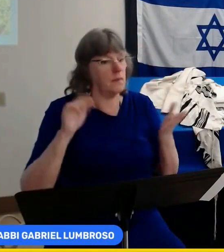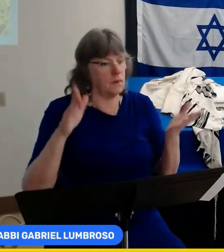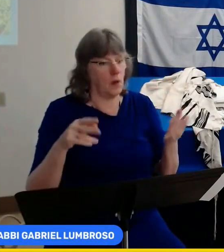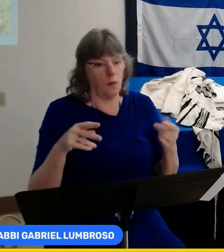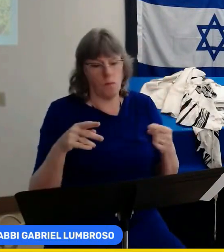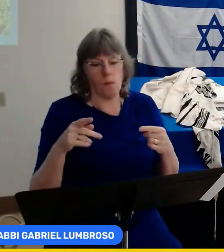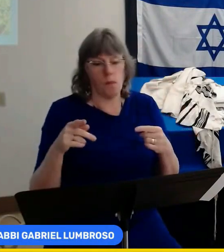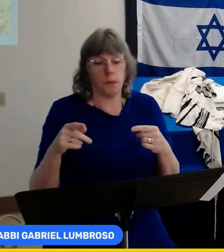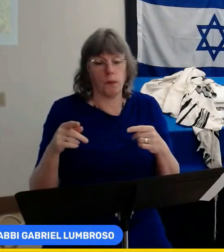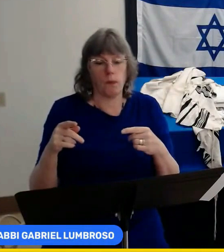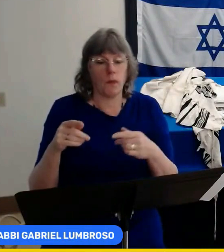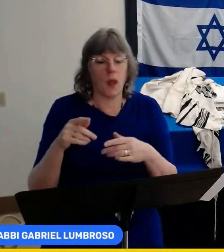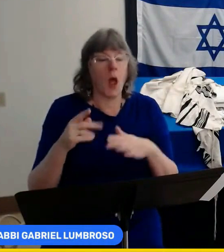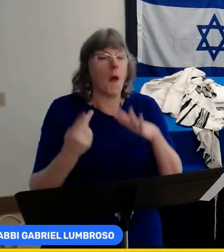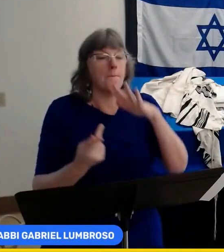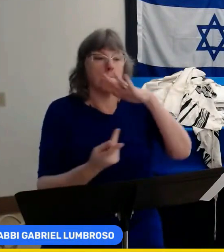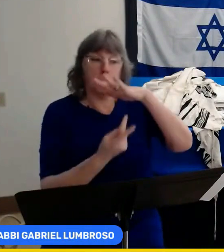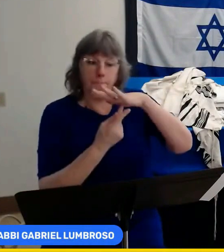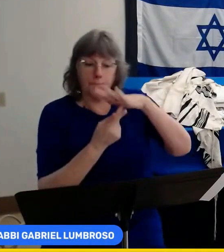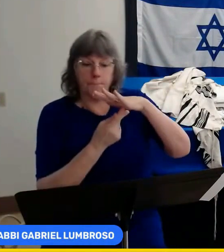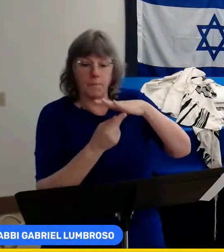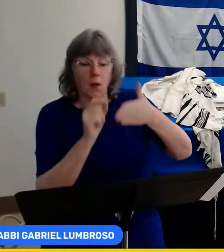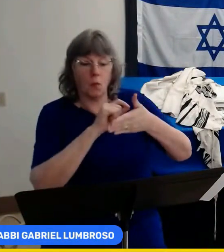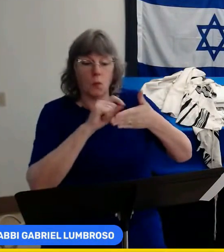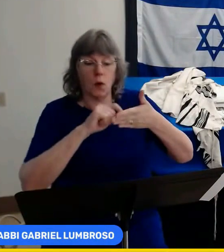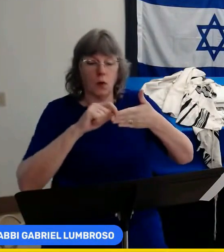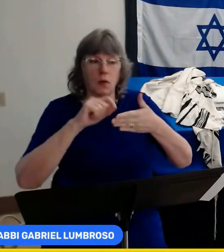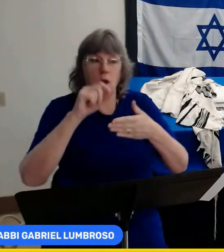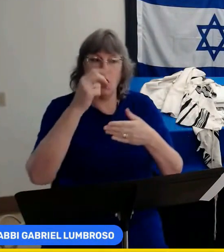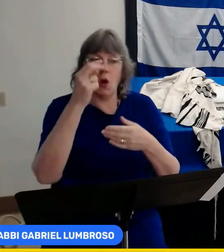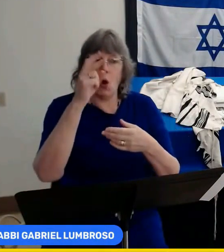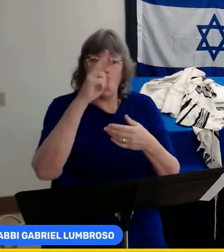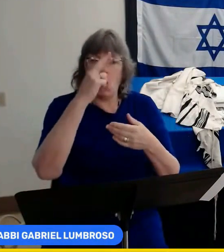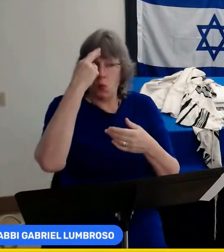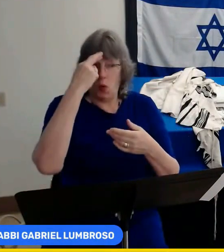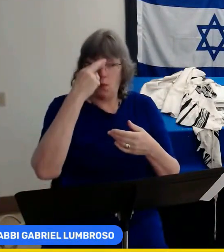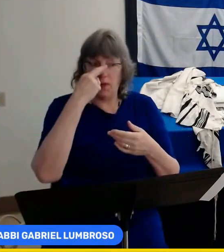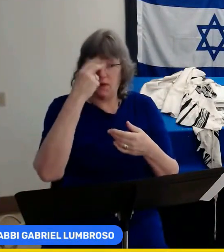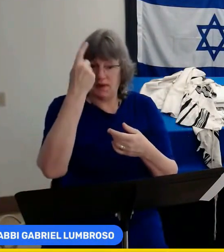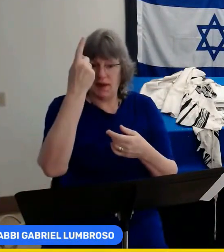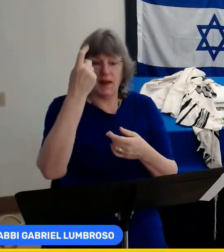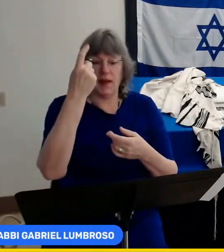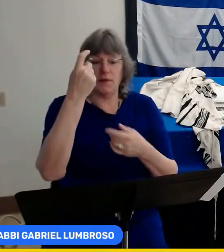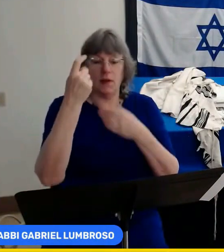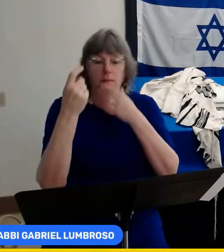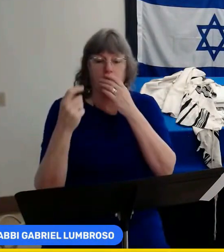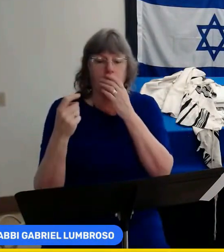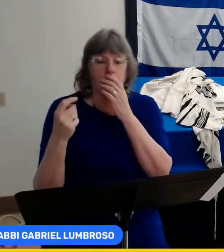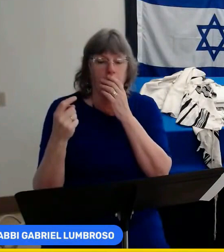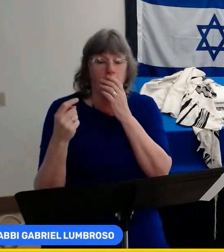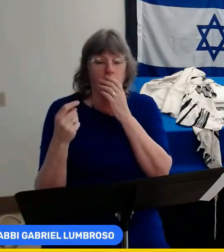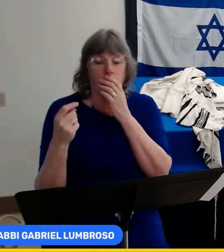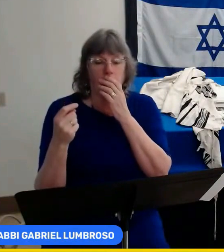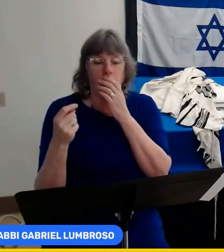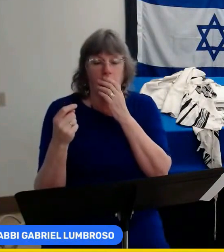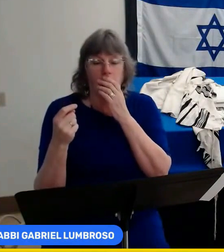Paul did that using the text in Romans